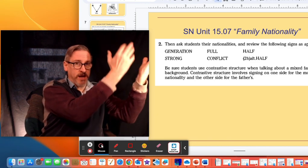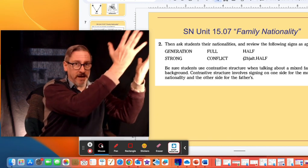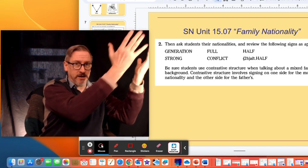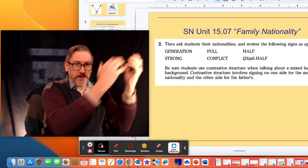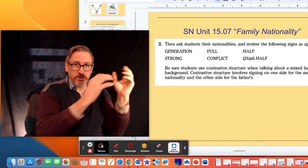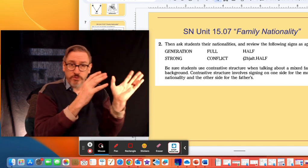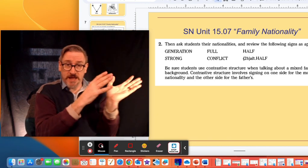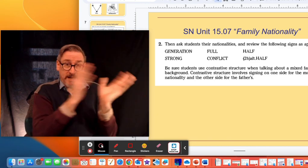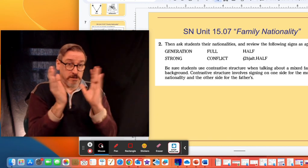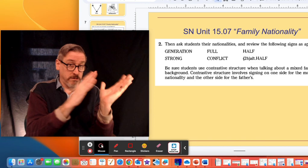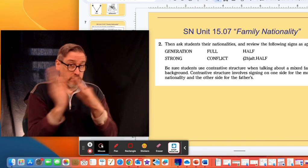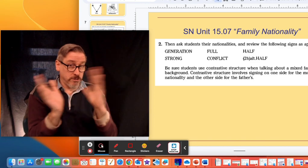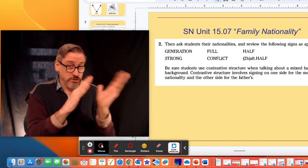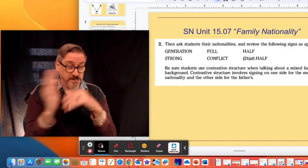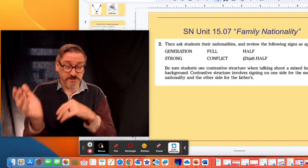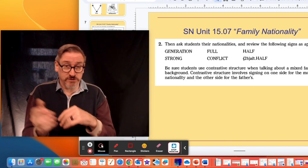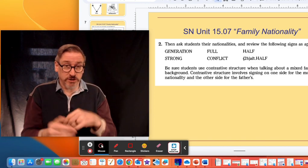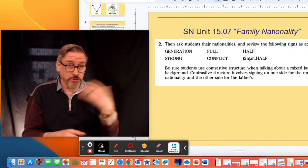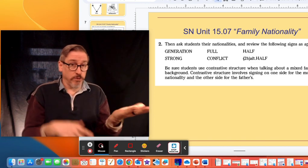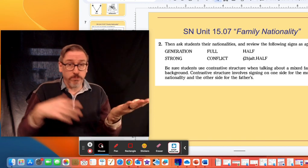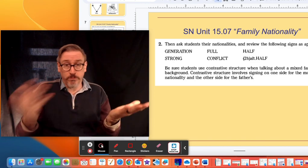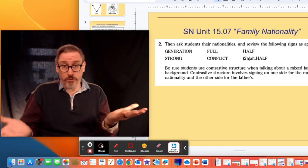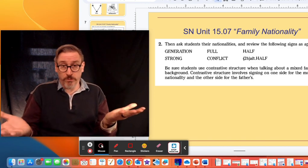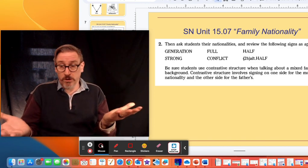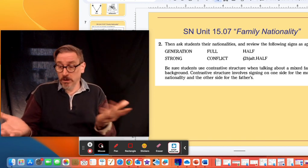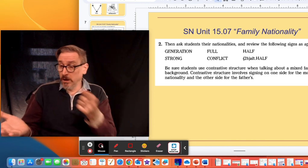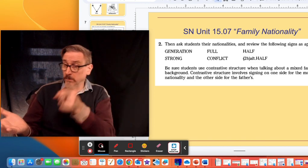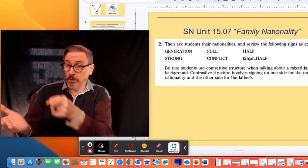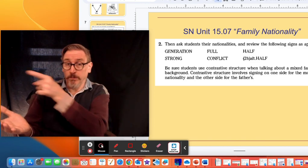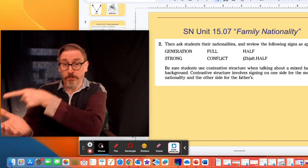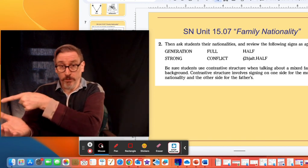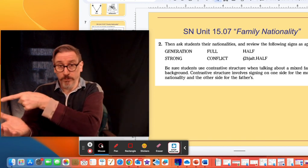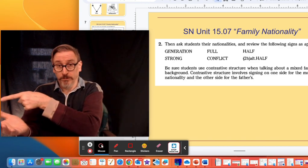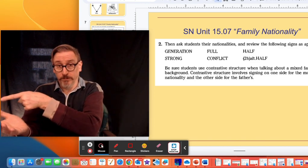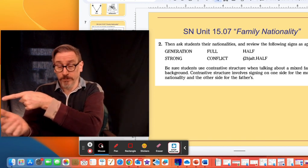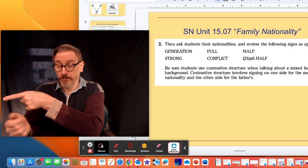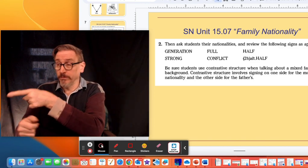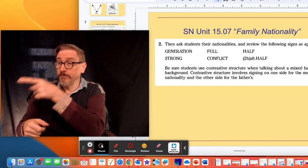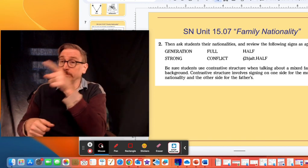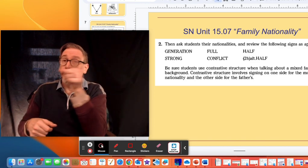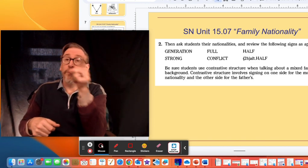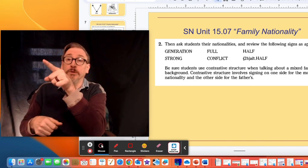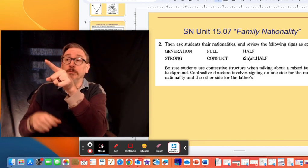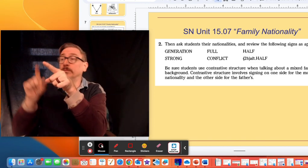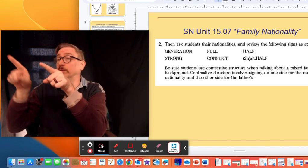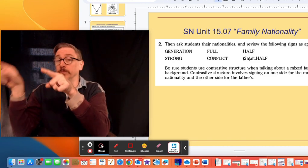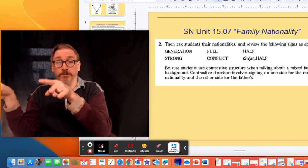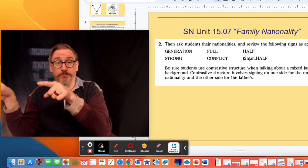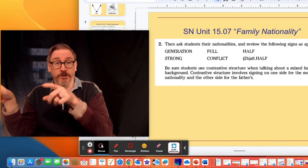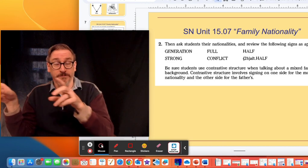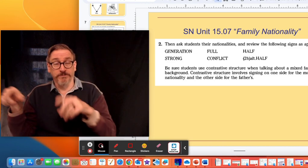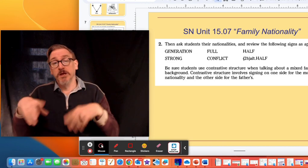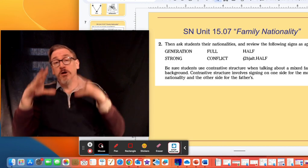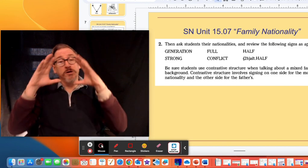you can do that contrastive structure. Boom, boom, boom, boom, boom, boom, boom,